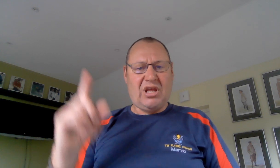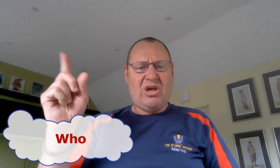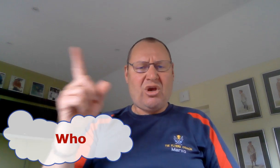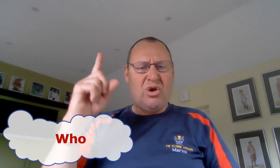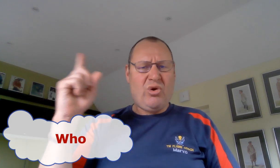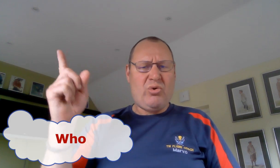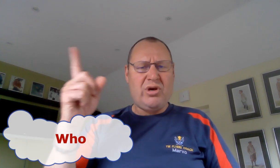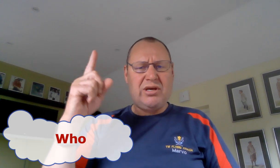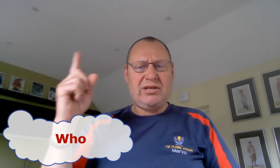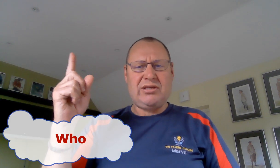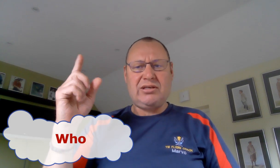Who?